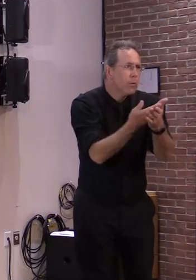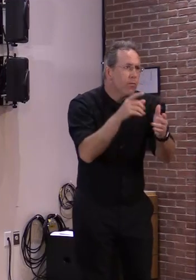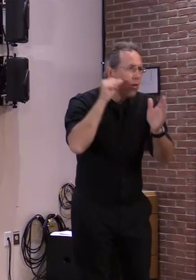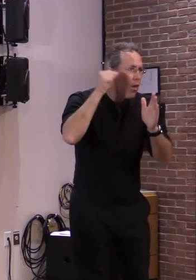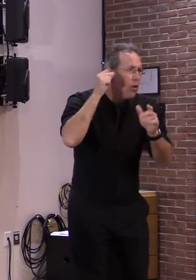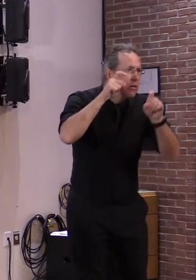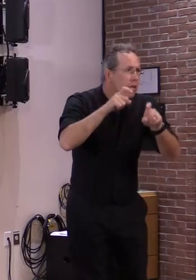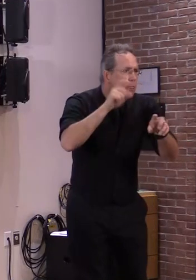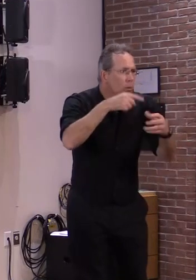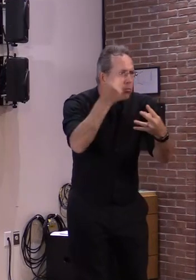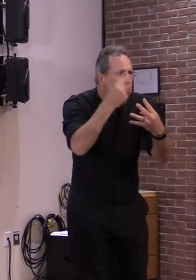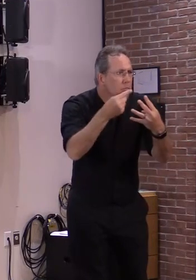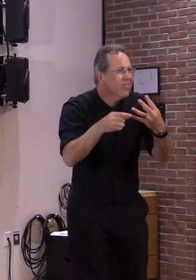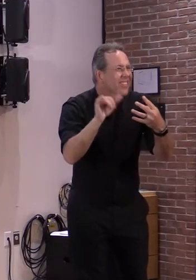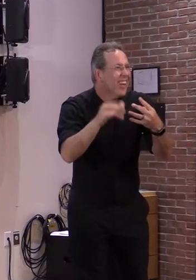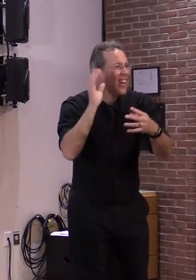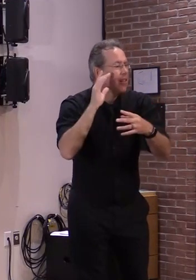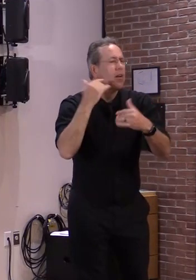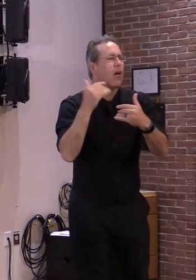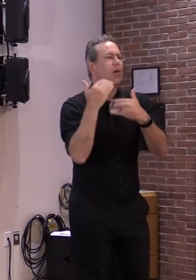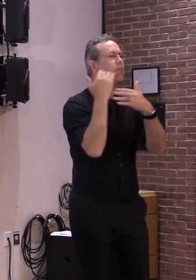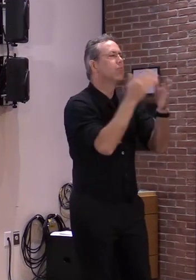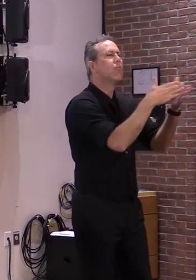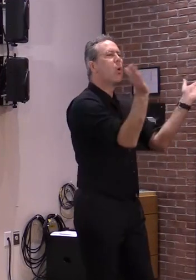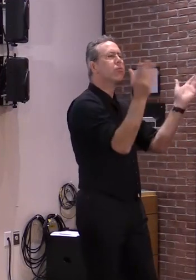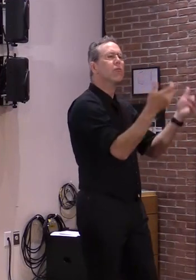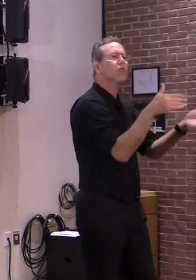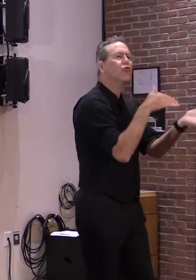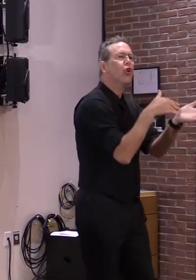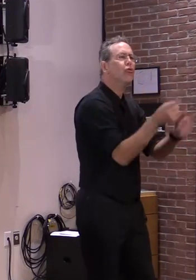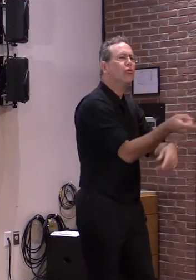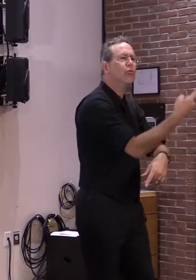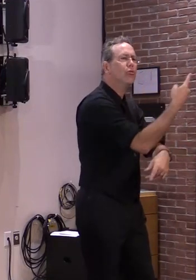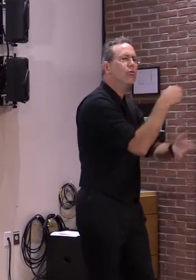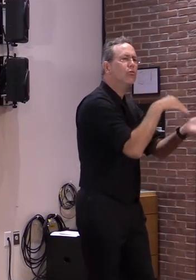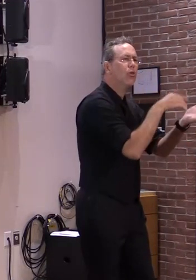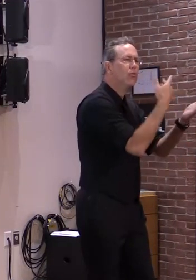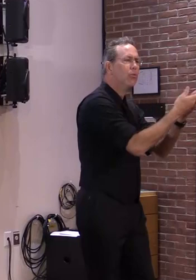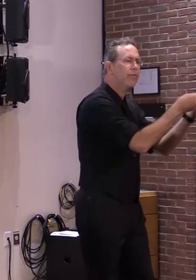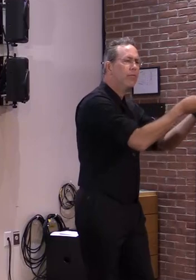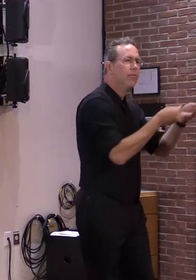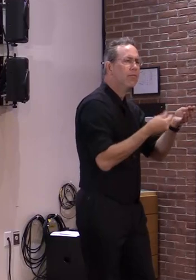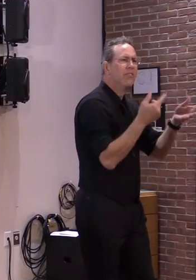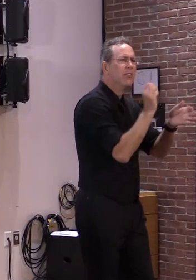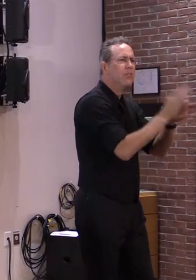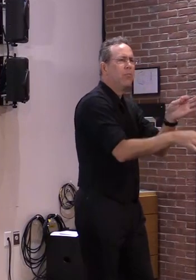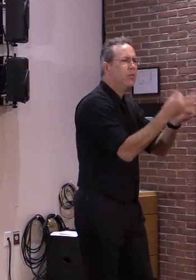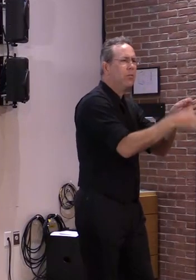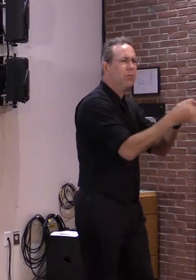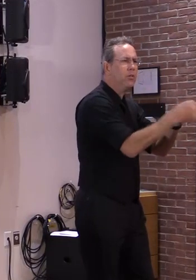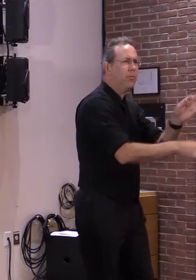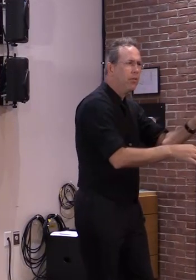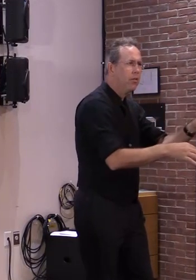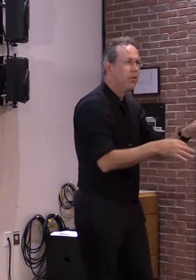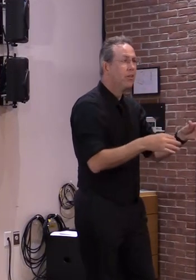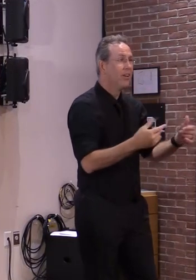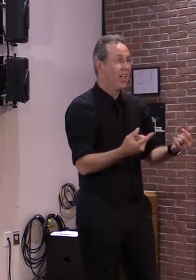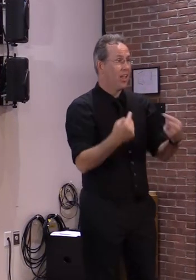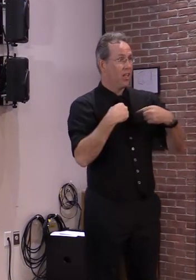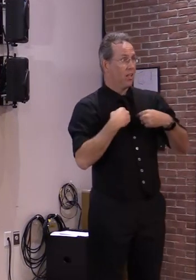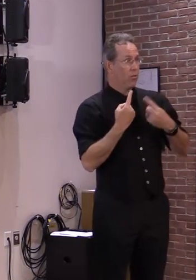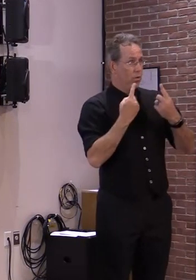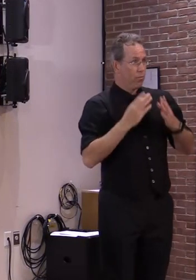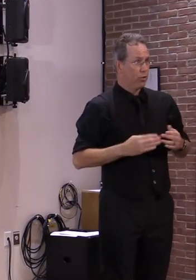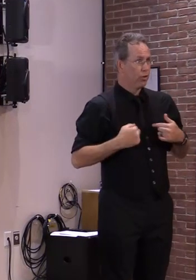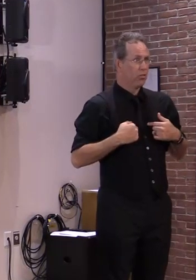people. You know, we put together a working group that had legal aid in it, local housing